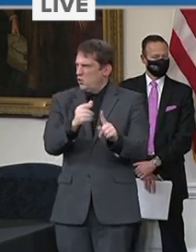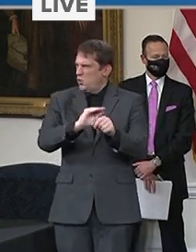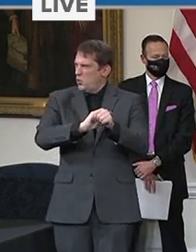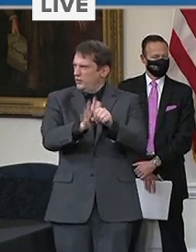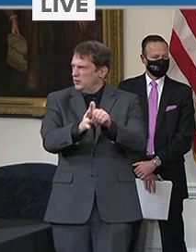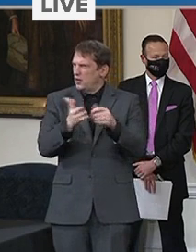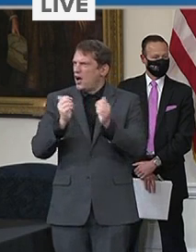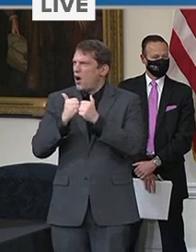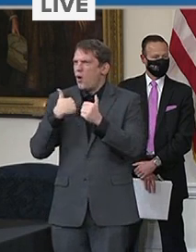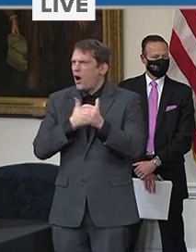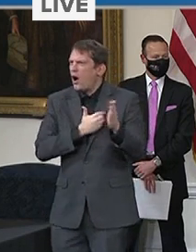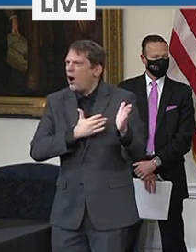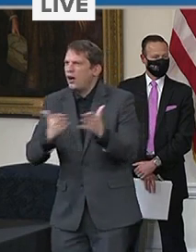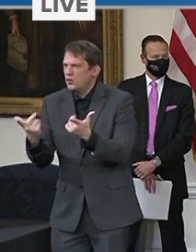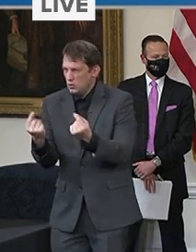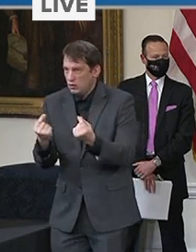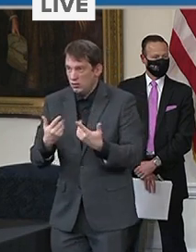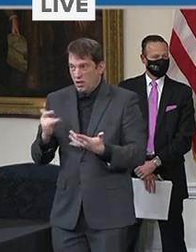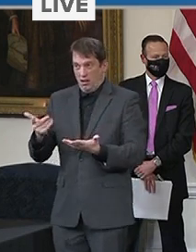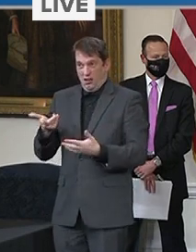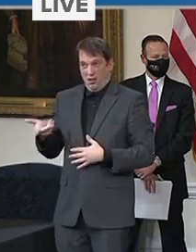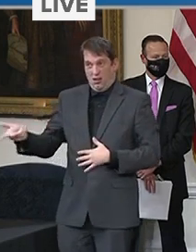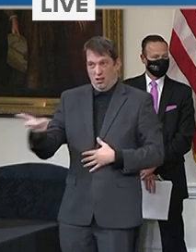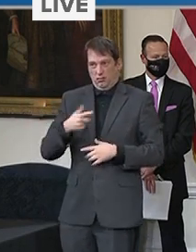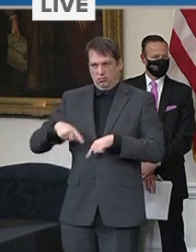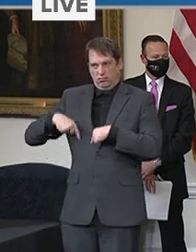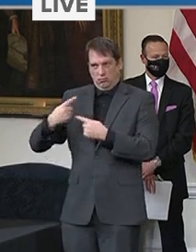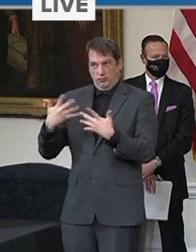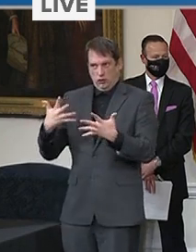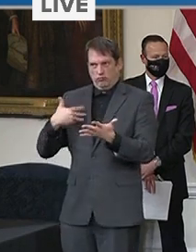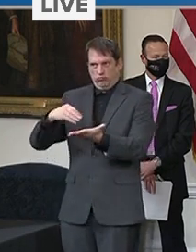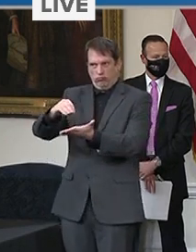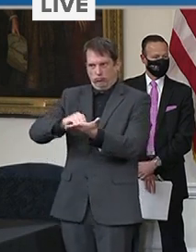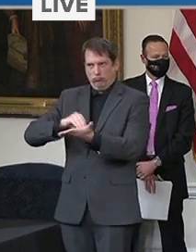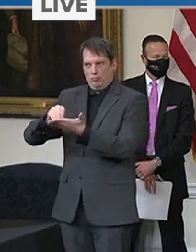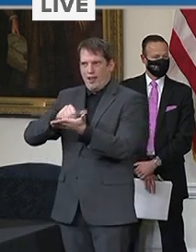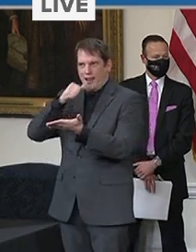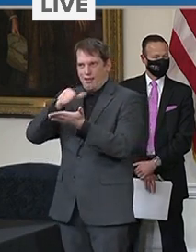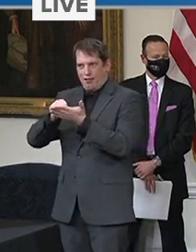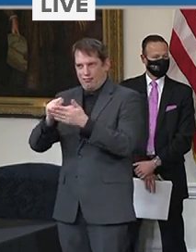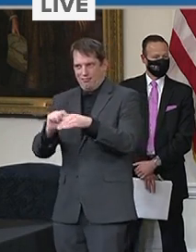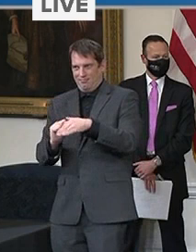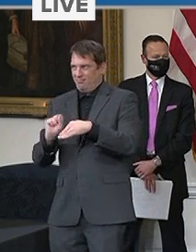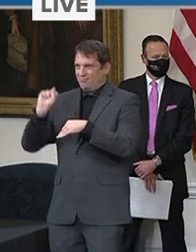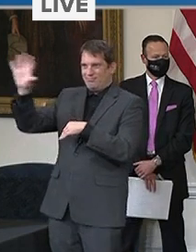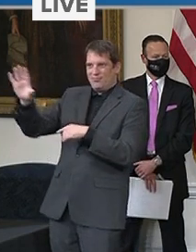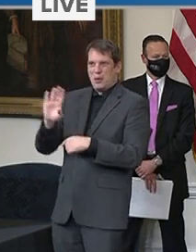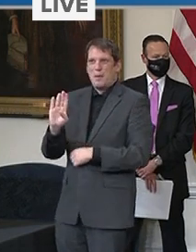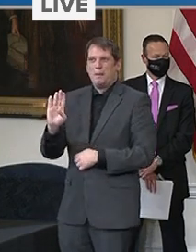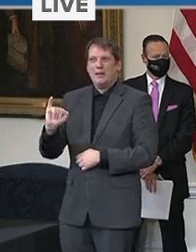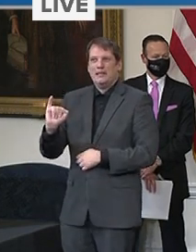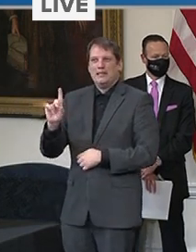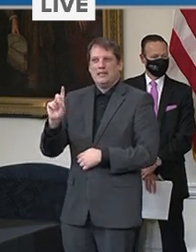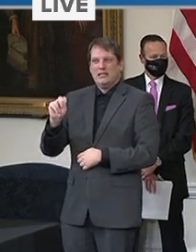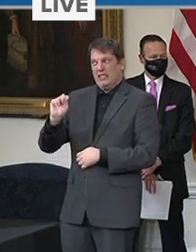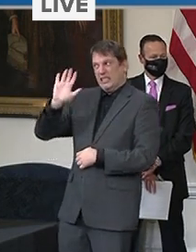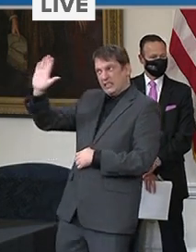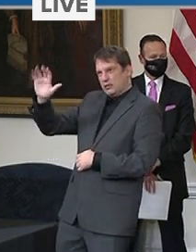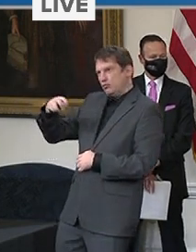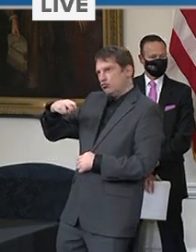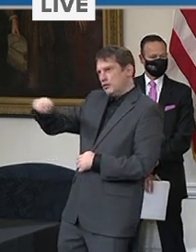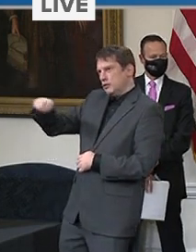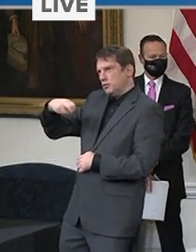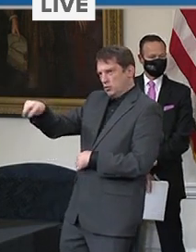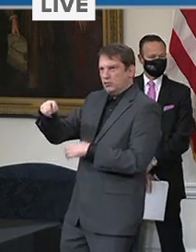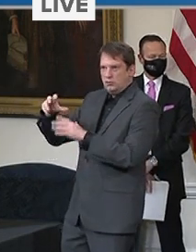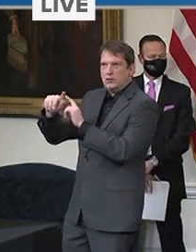of us sent a joint letter to President-elect and his transportation team urging them to provide